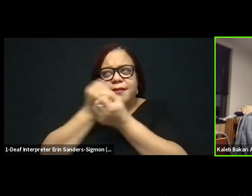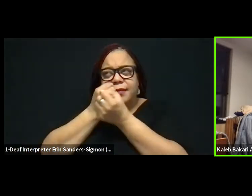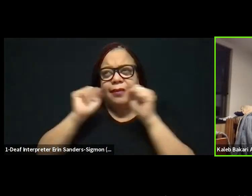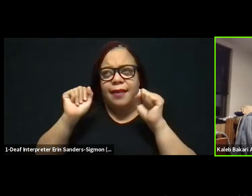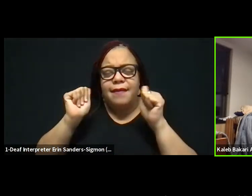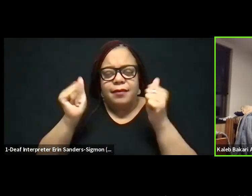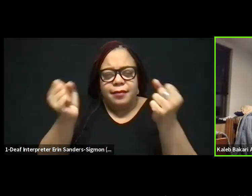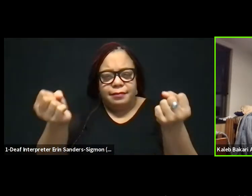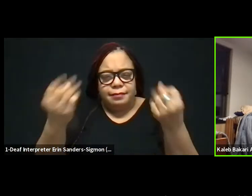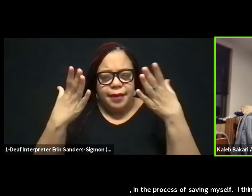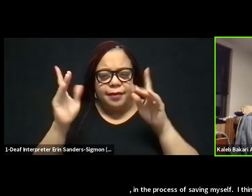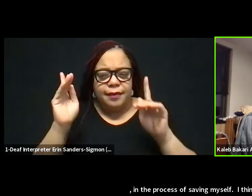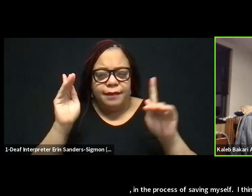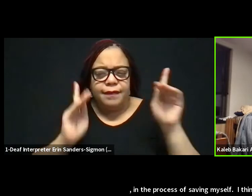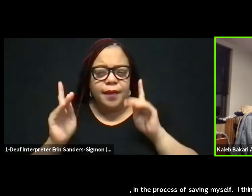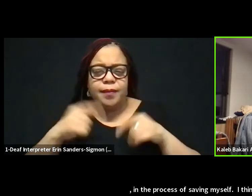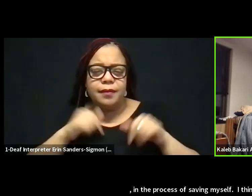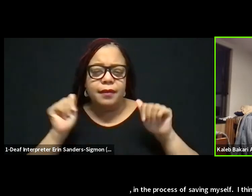with each other as we